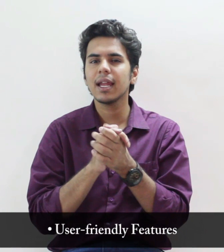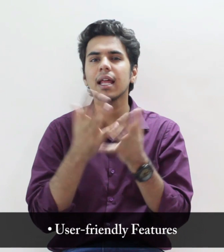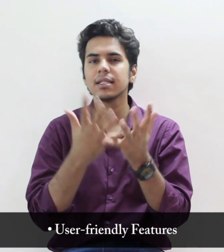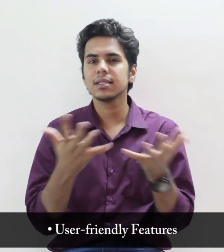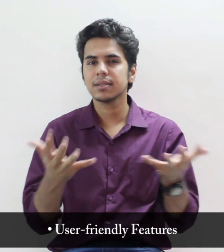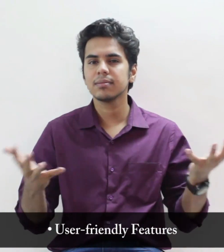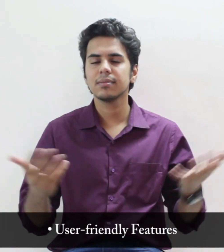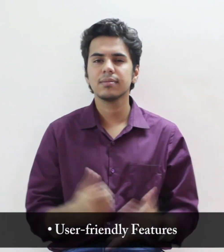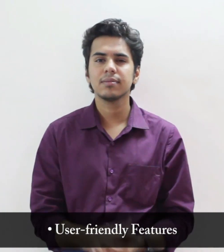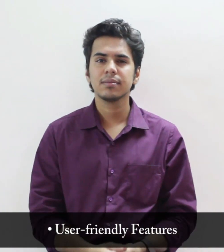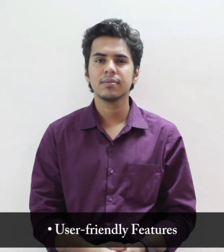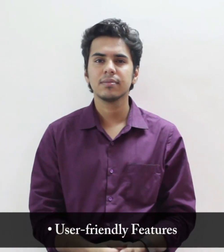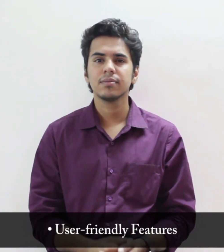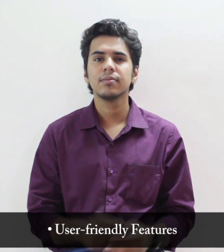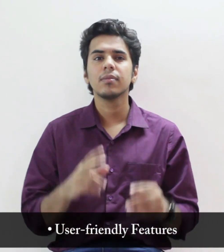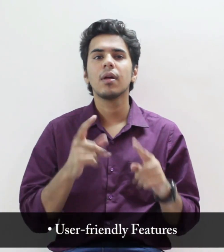user-friendly features,